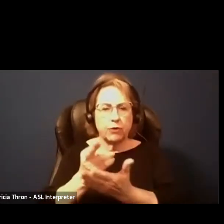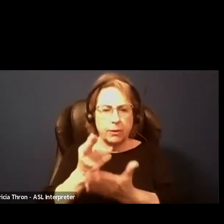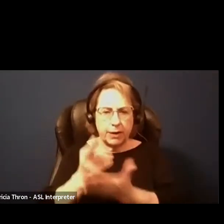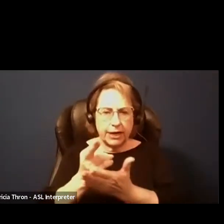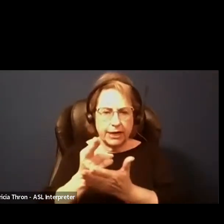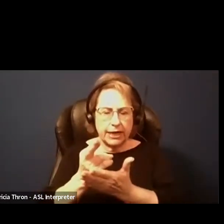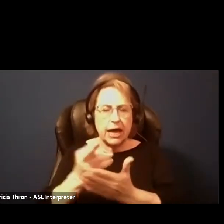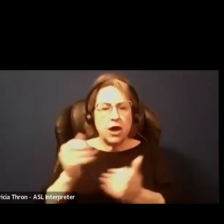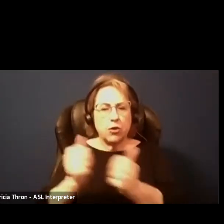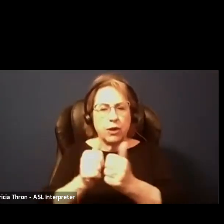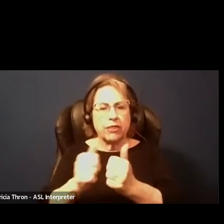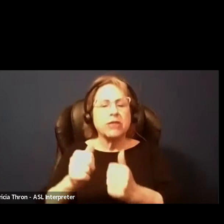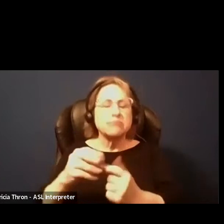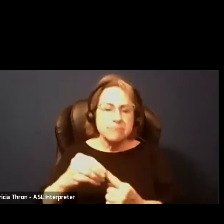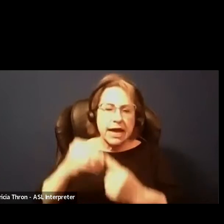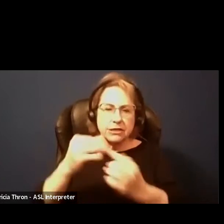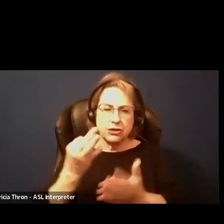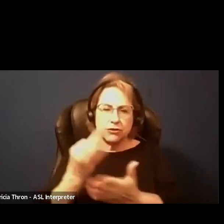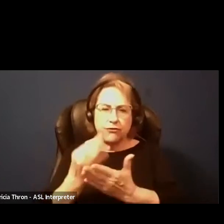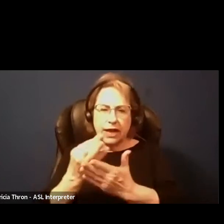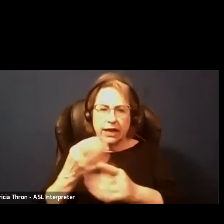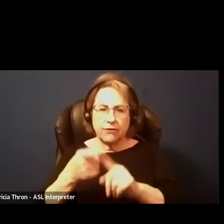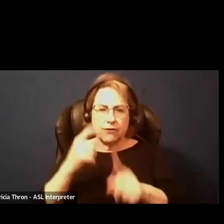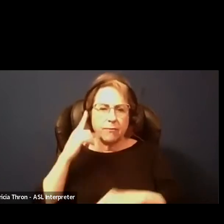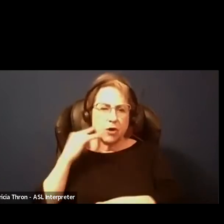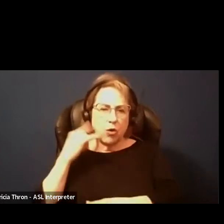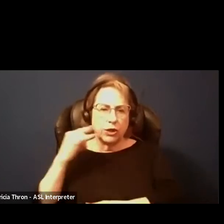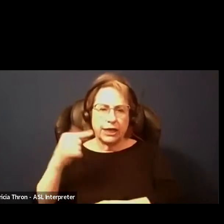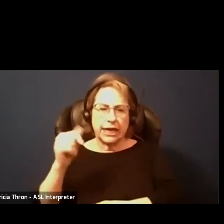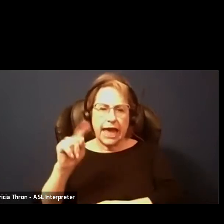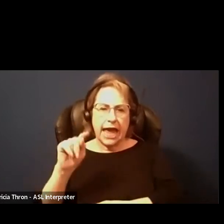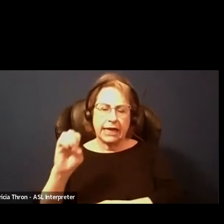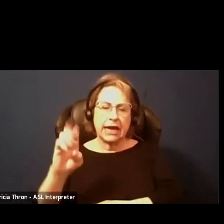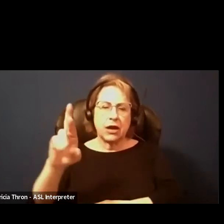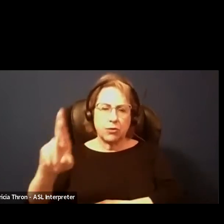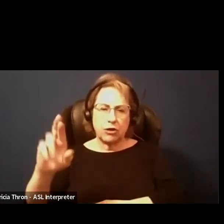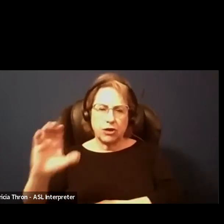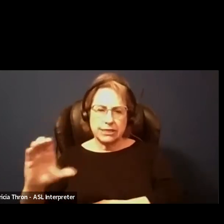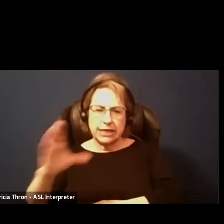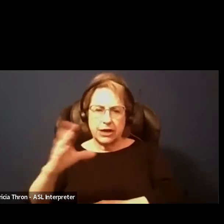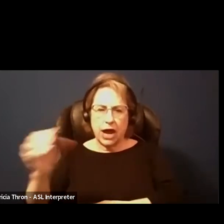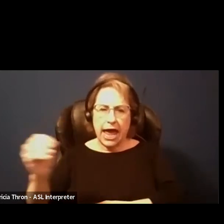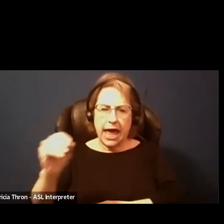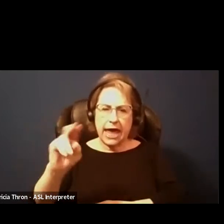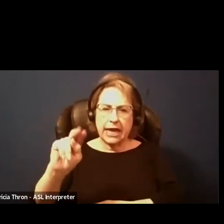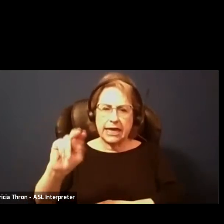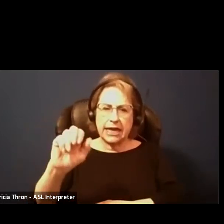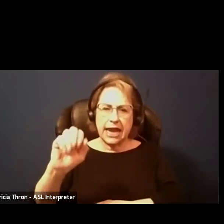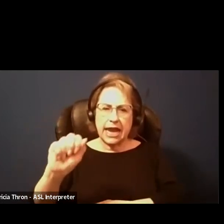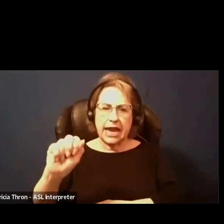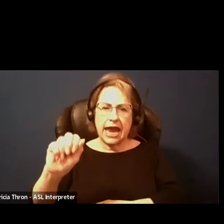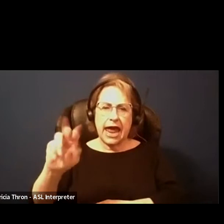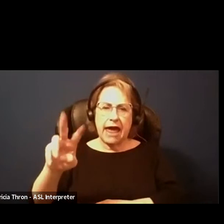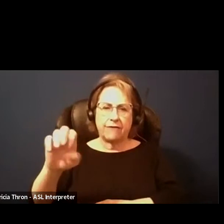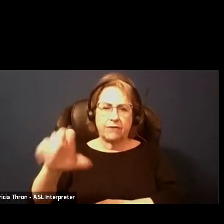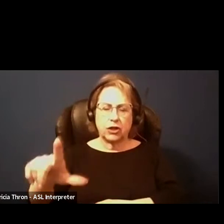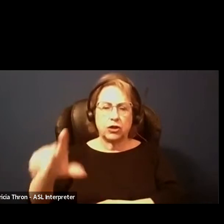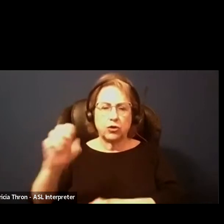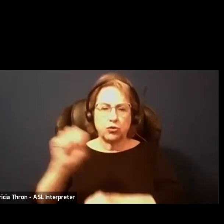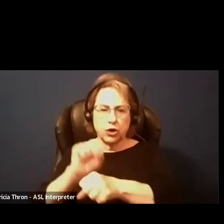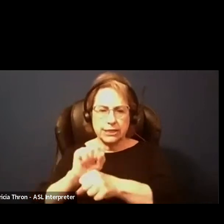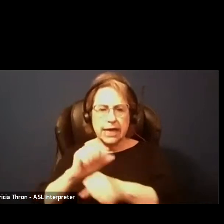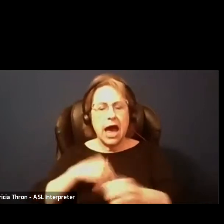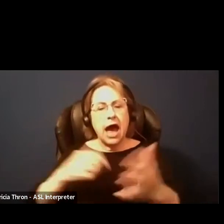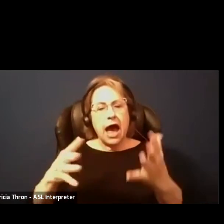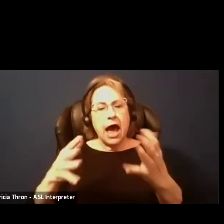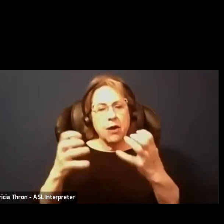Gate Regional Center and our newest partner, NovaWorks. I want to give a special shout out to the Department of Rehabilitation.